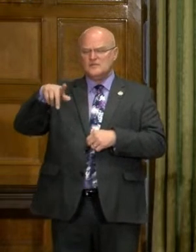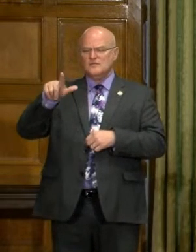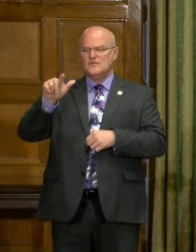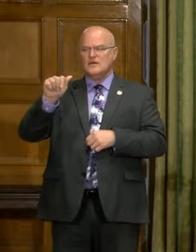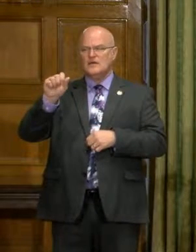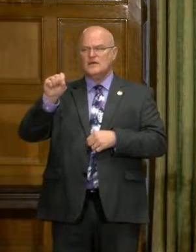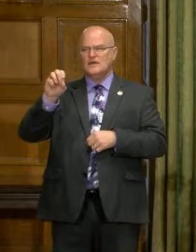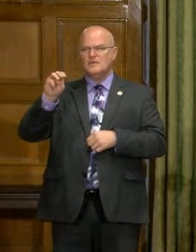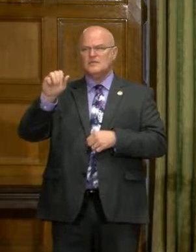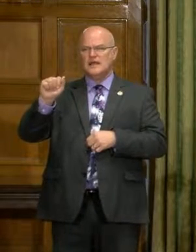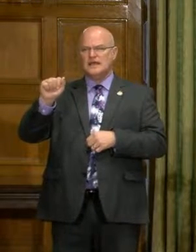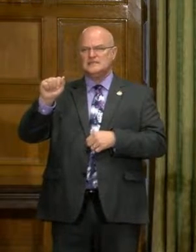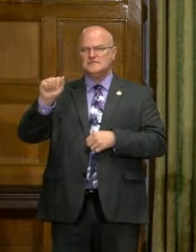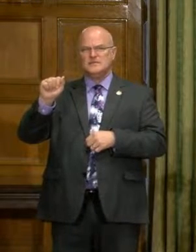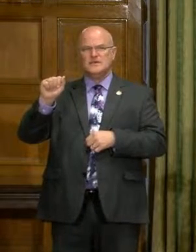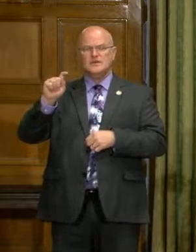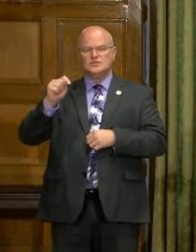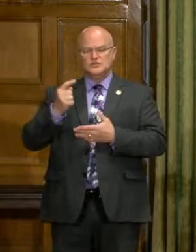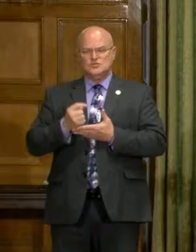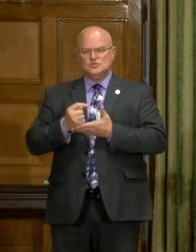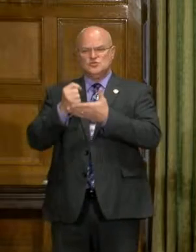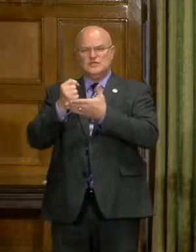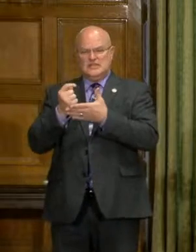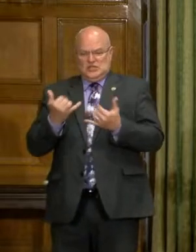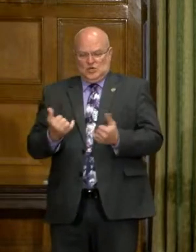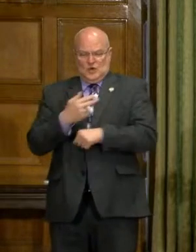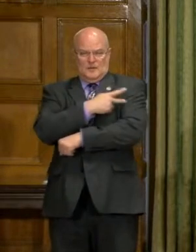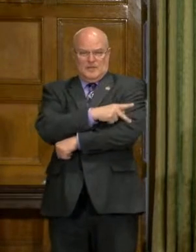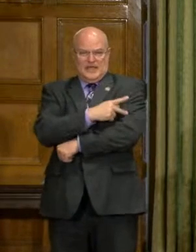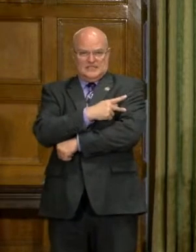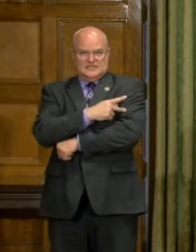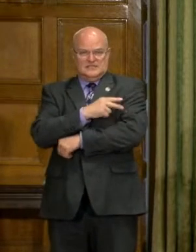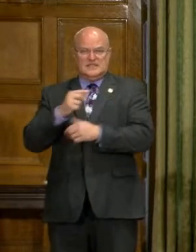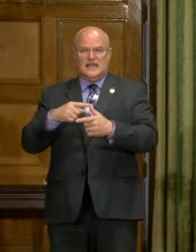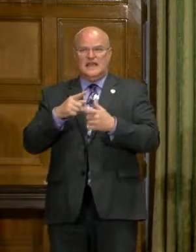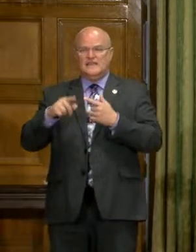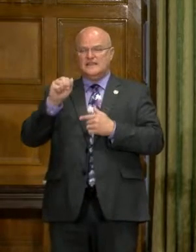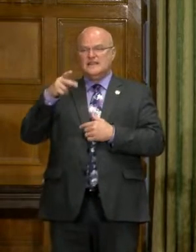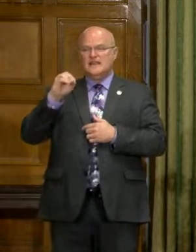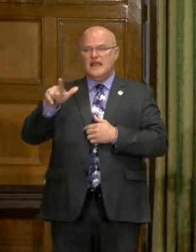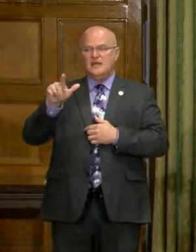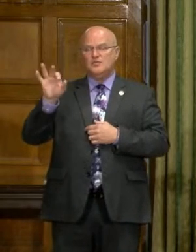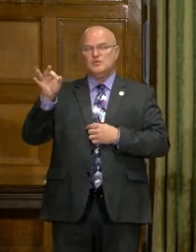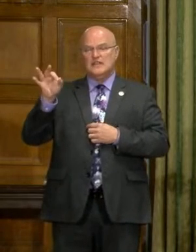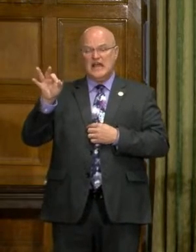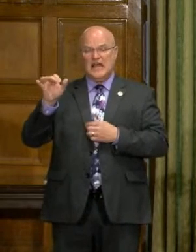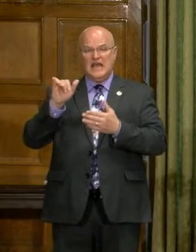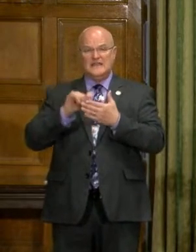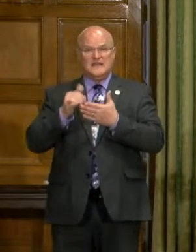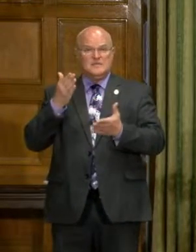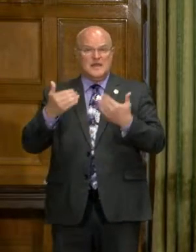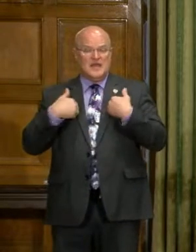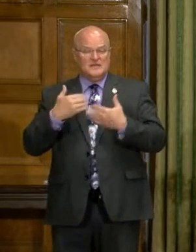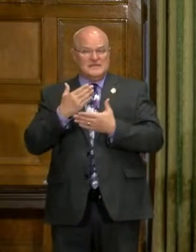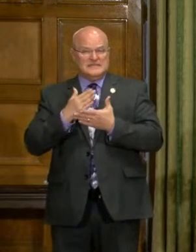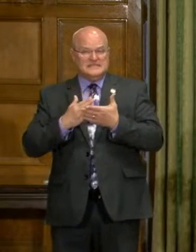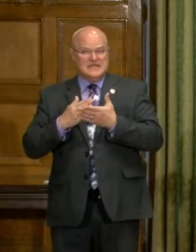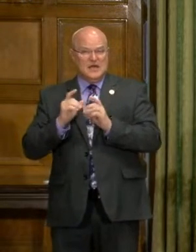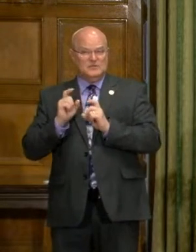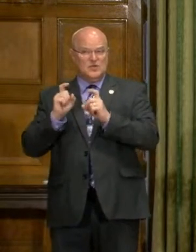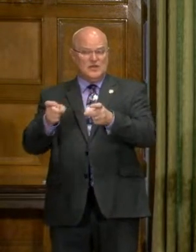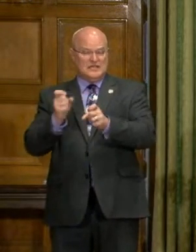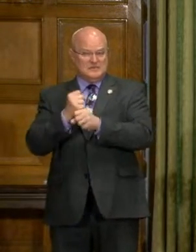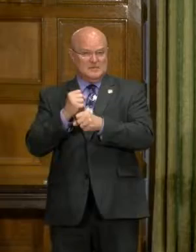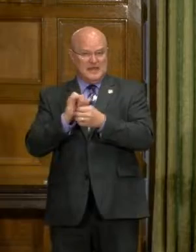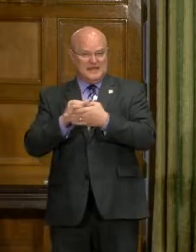from recovered patients to treat current patients. And then on April 9th, you said that there may have been some